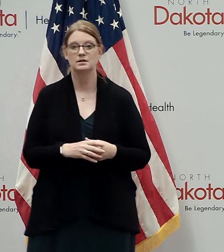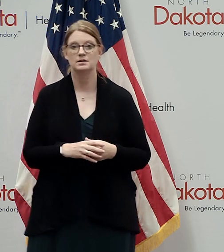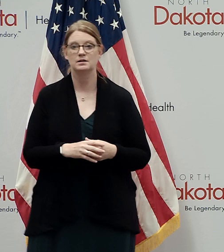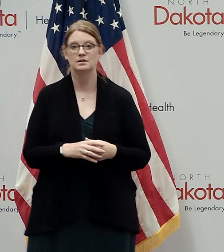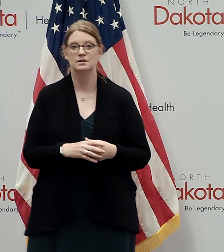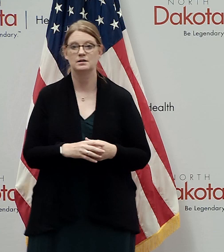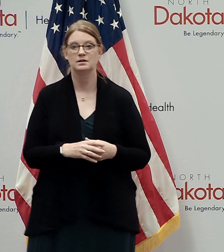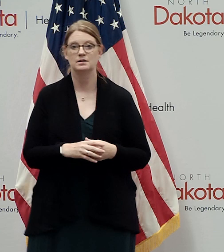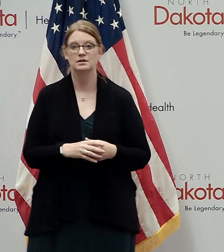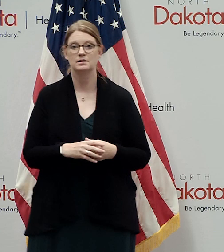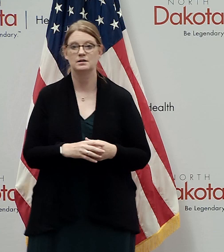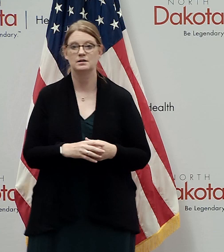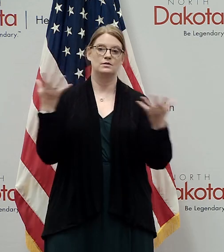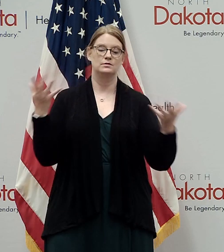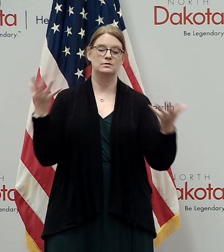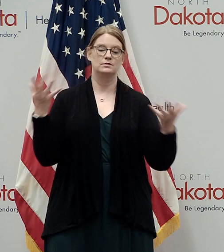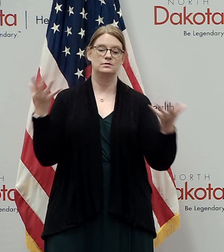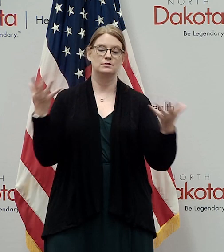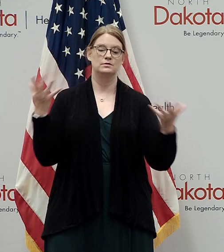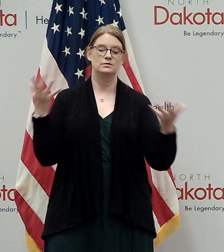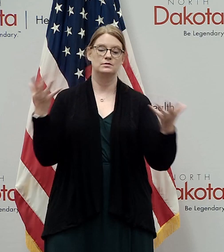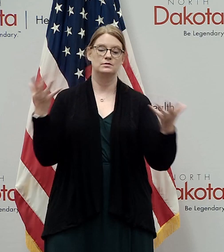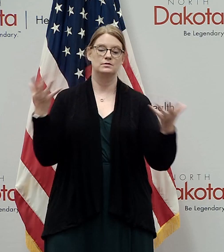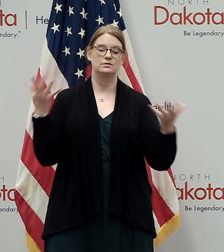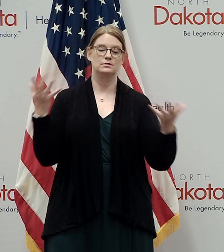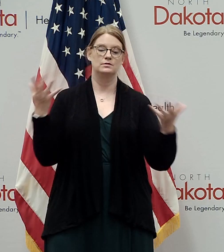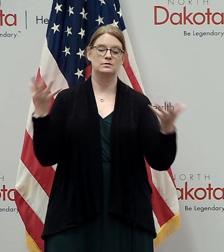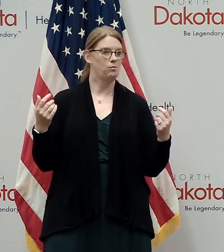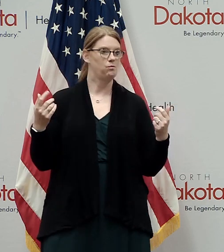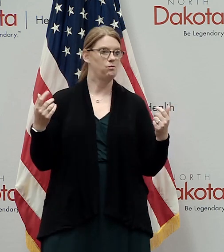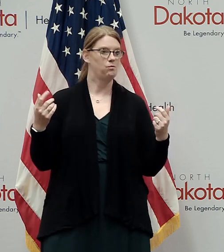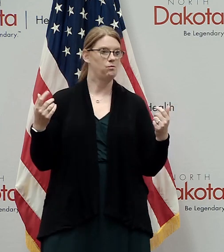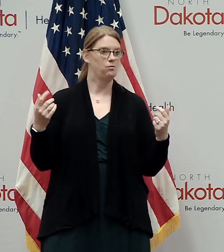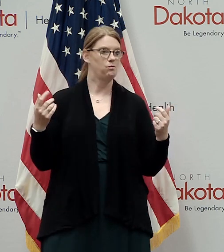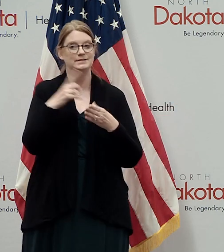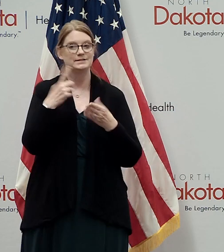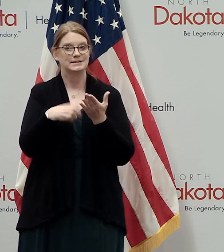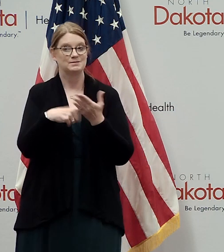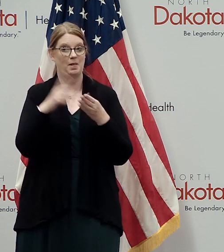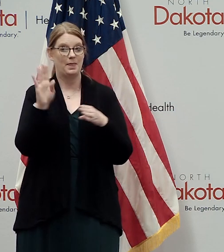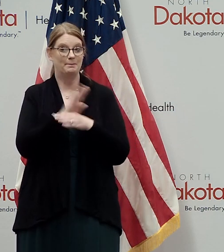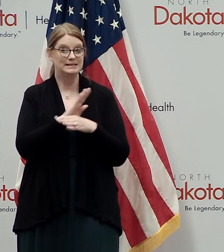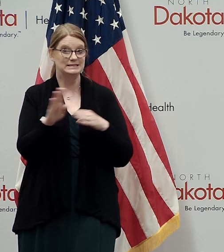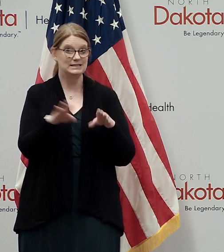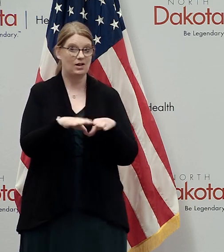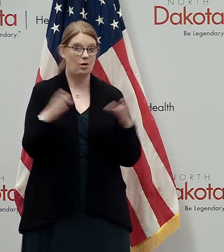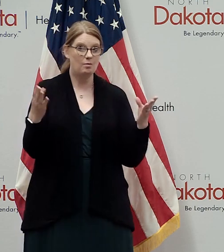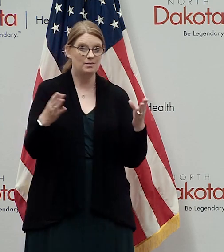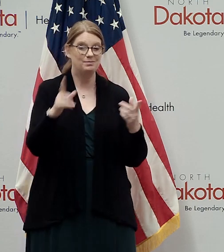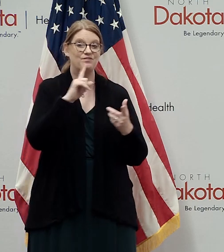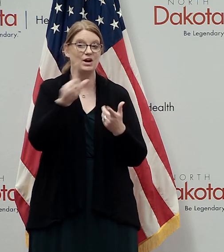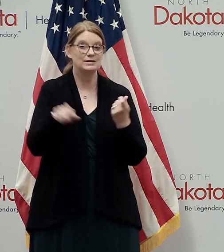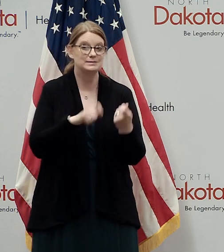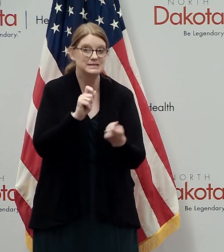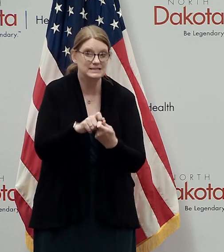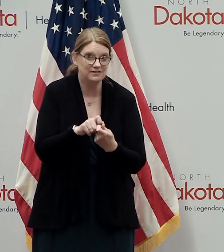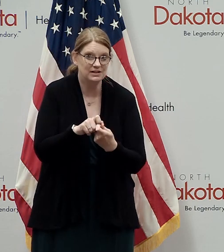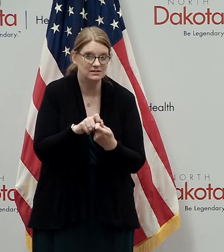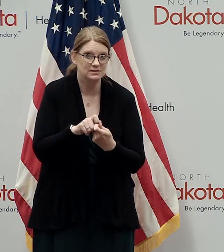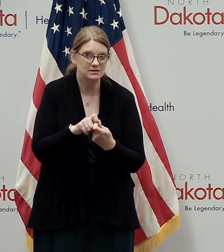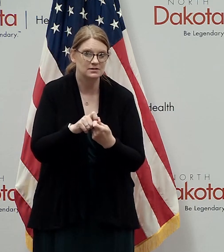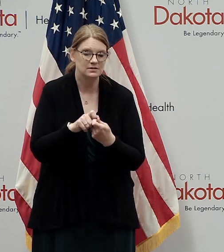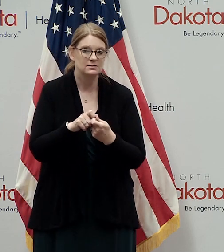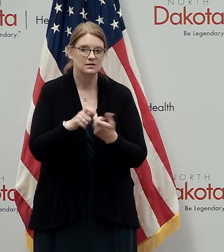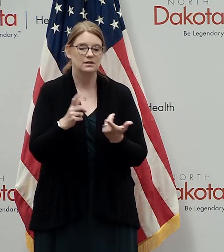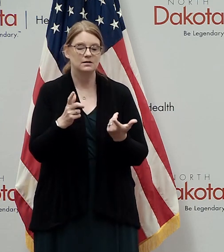idea here is to just like we talked about with the business reopening, is to be very targeted in terms of how we do